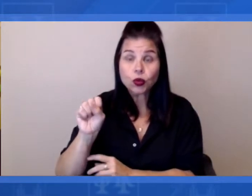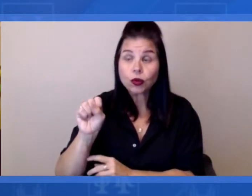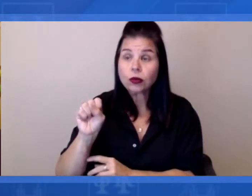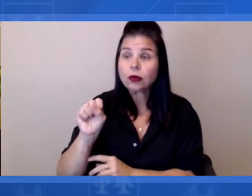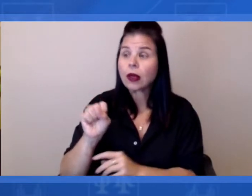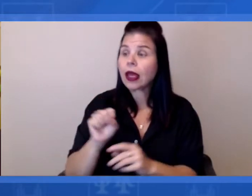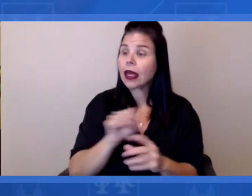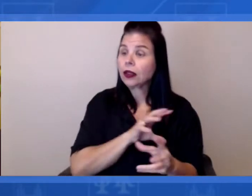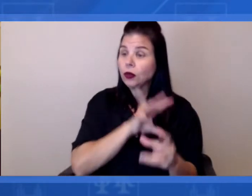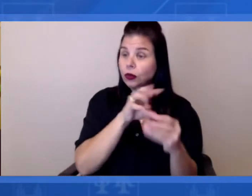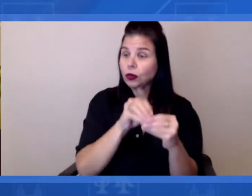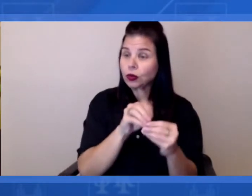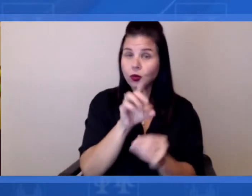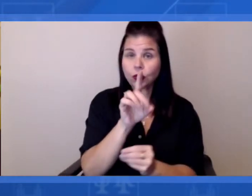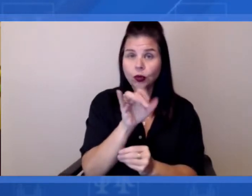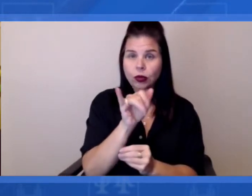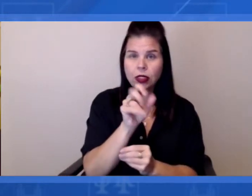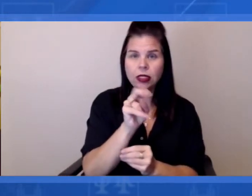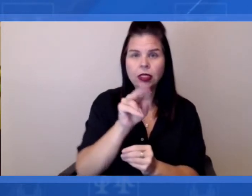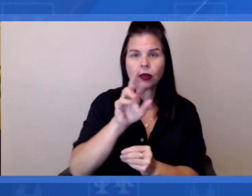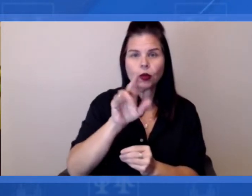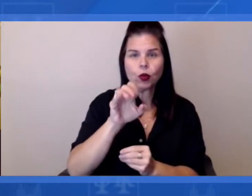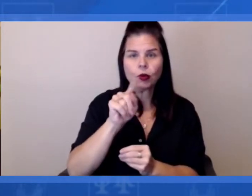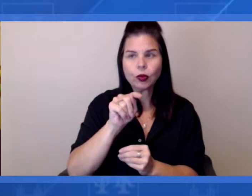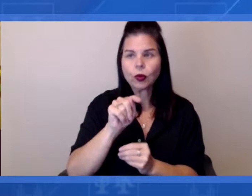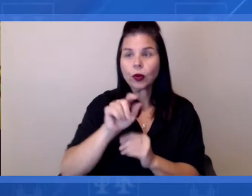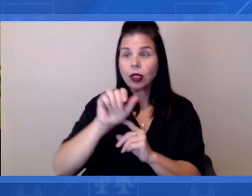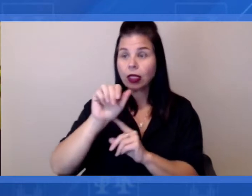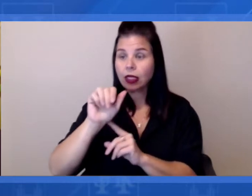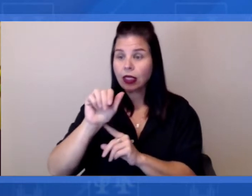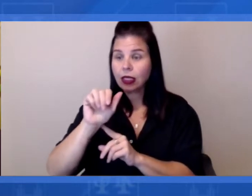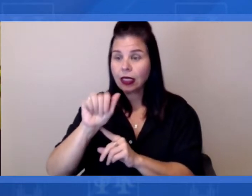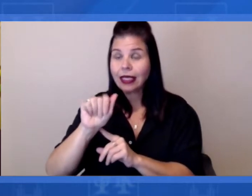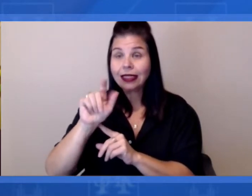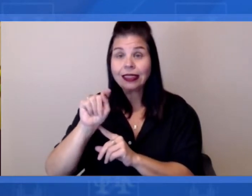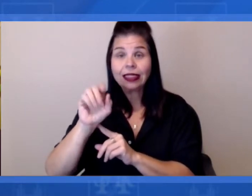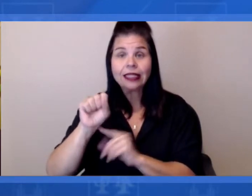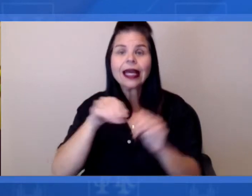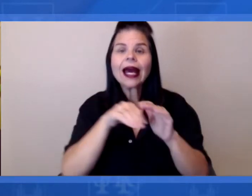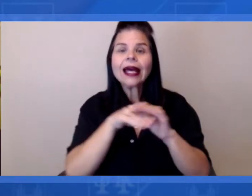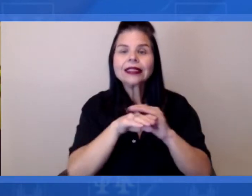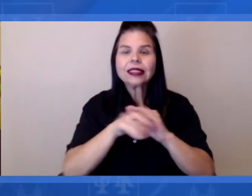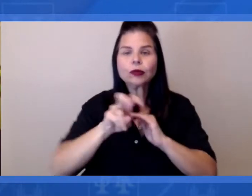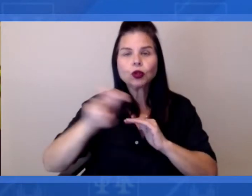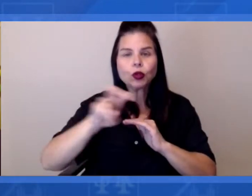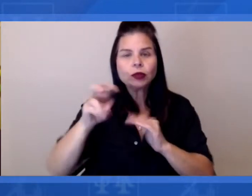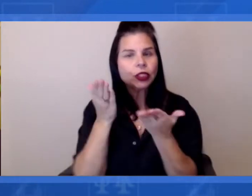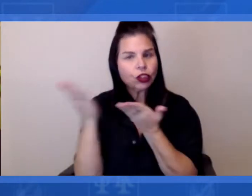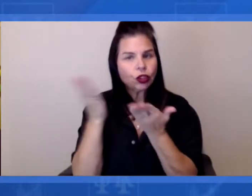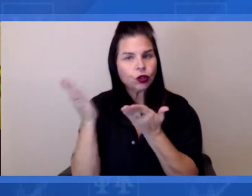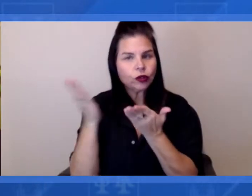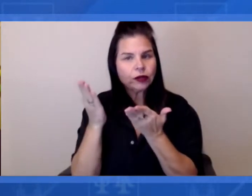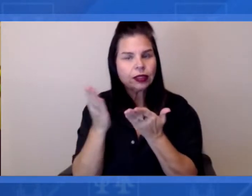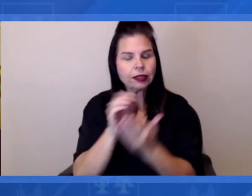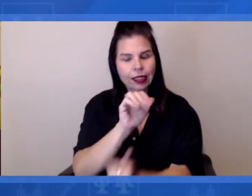in collaboration with ATS. ATS is Accessible Transportation Services.